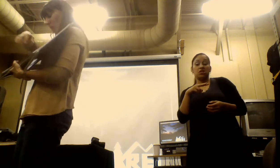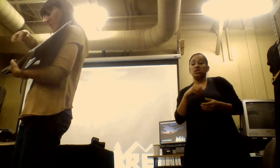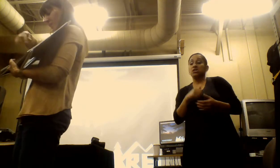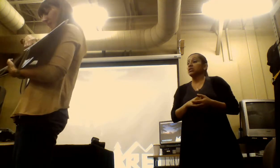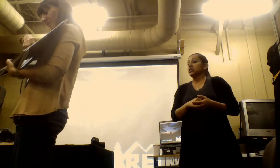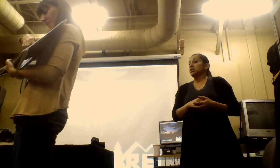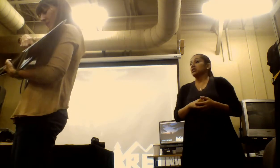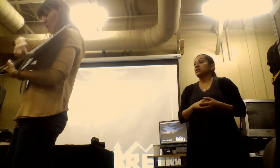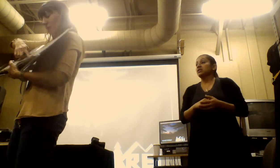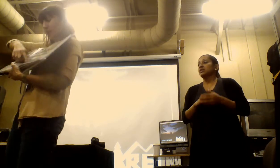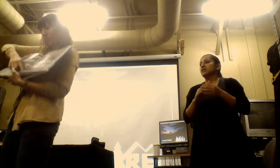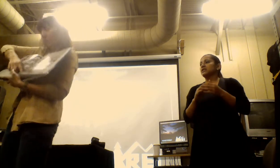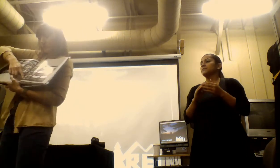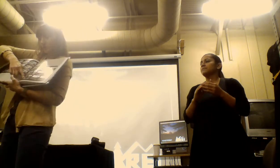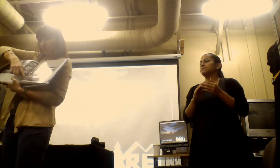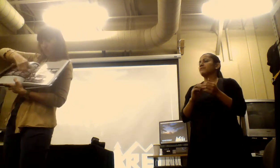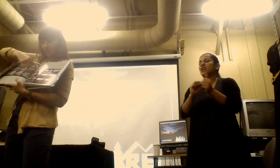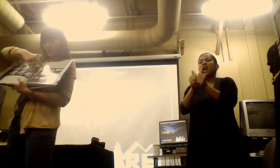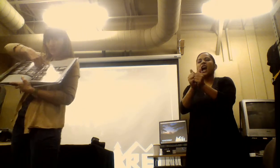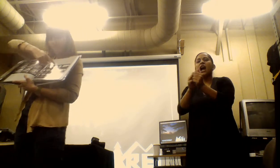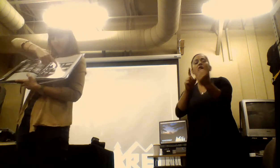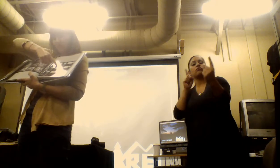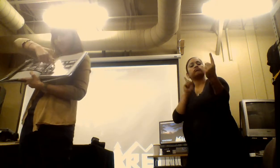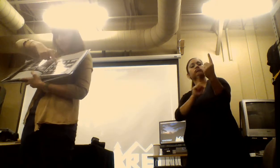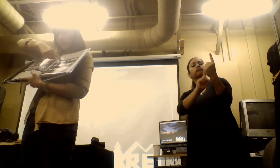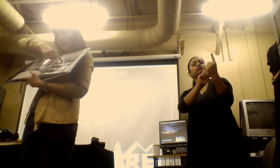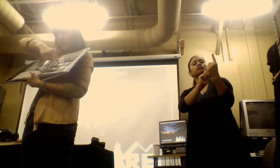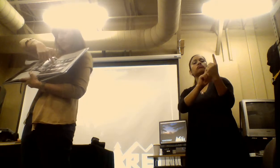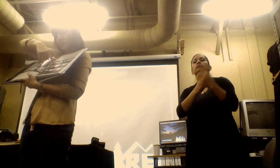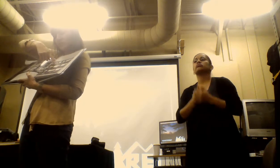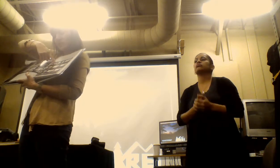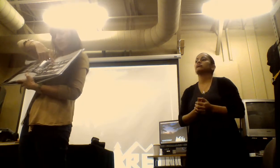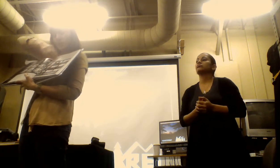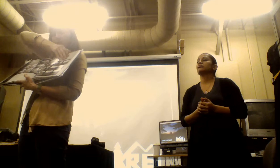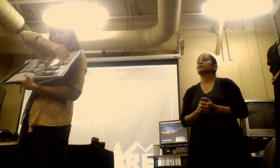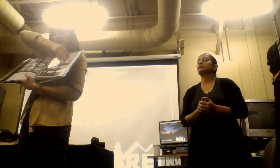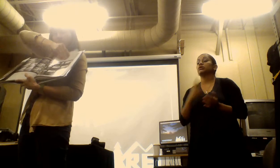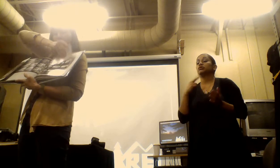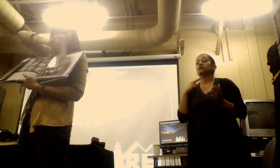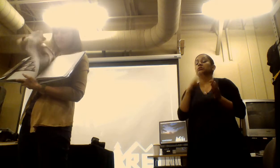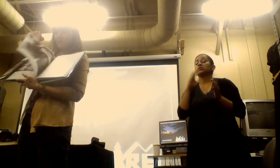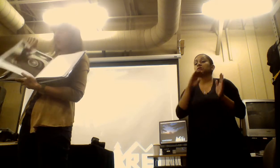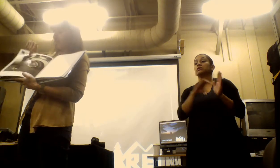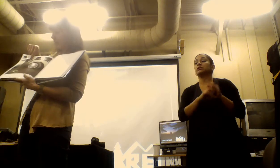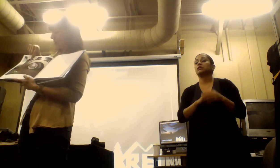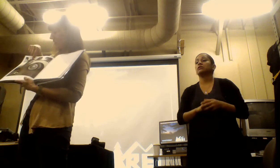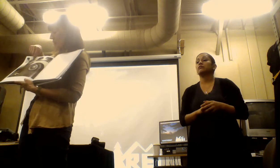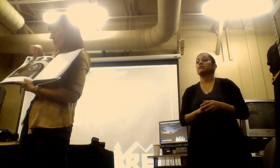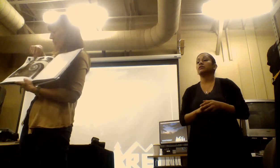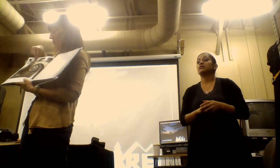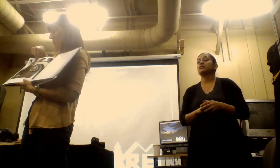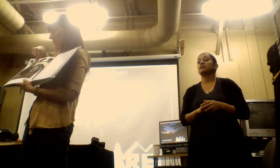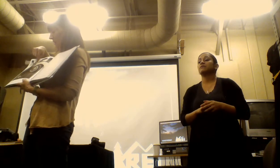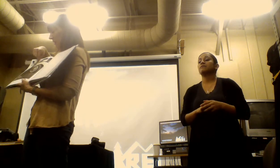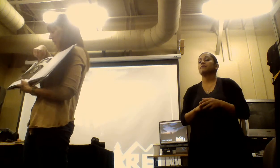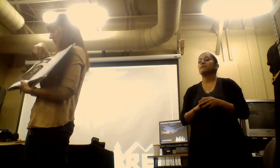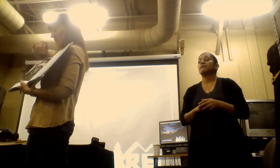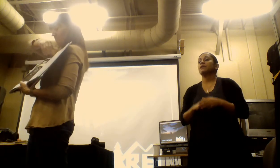he shot them kind of here, and then he walked over, and then you can see the image that he finally